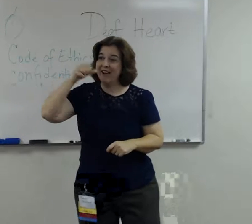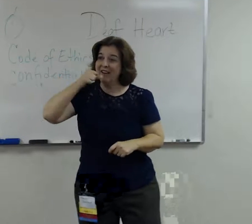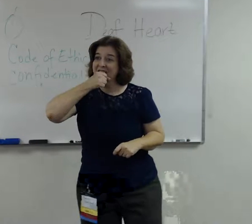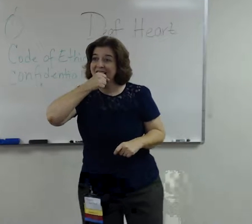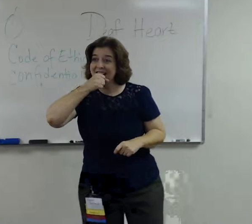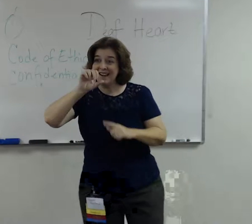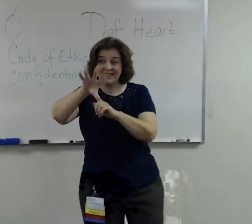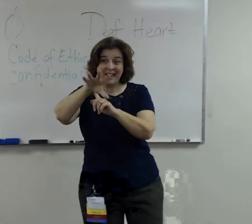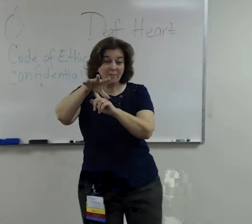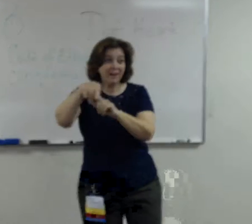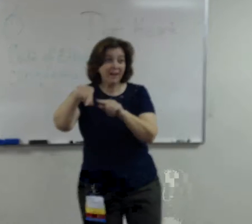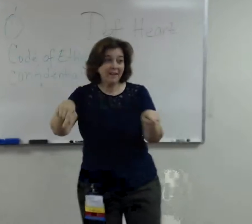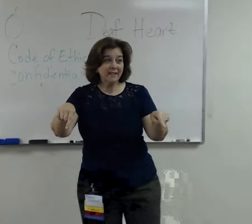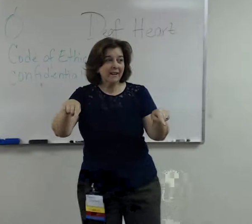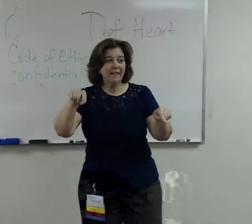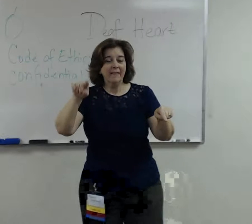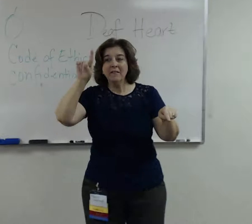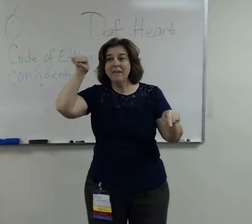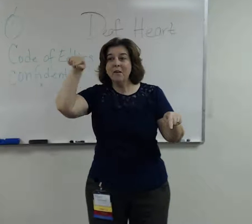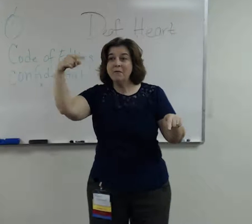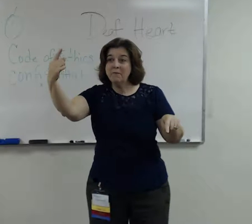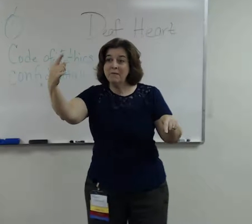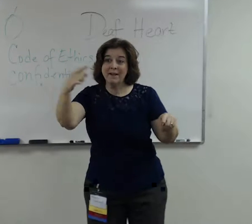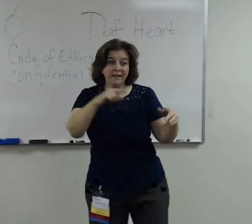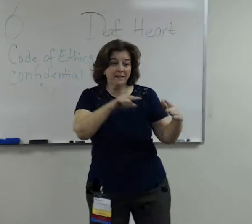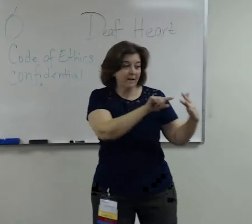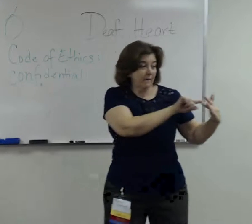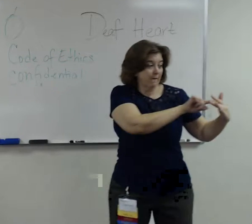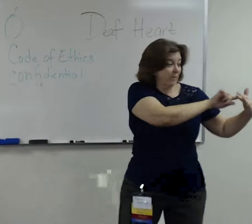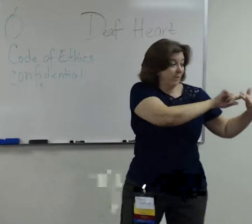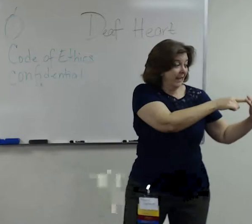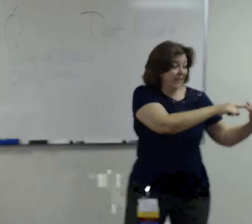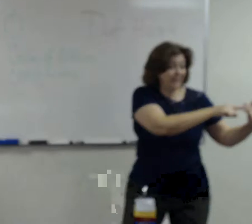sound guys, the camera guys, they're the only ones from get